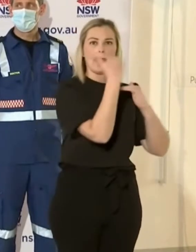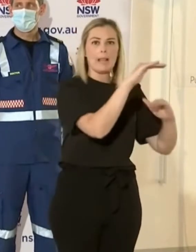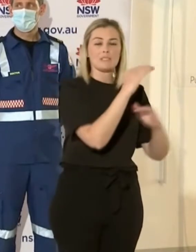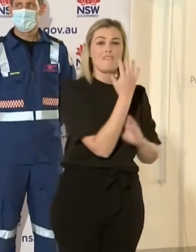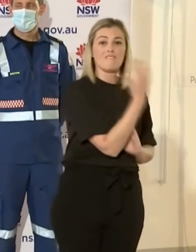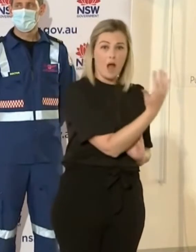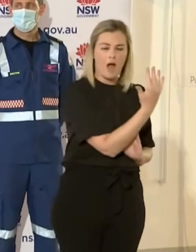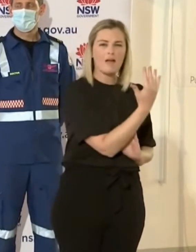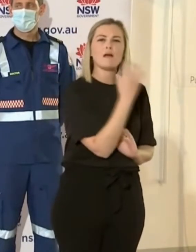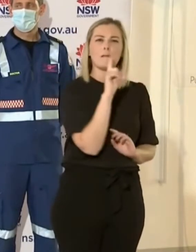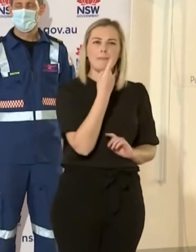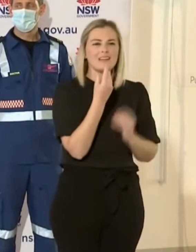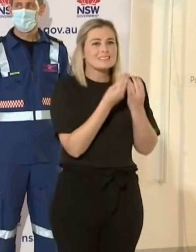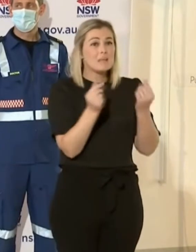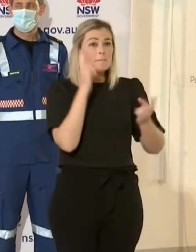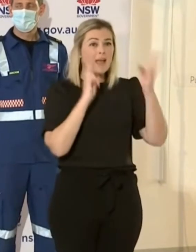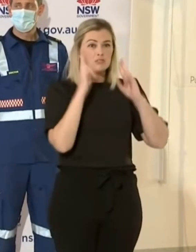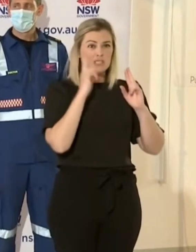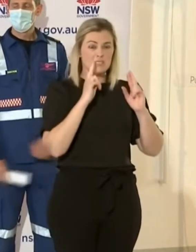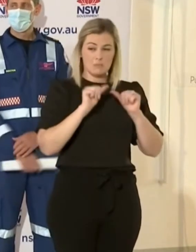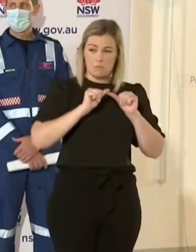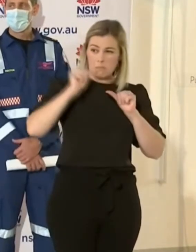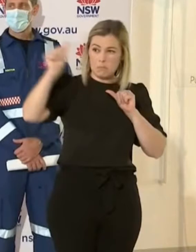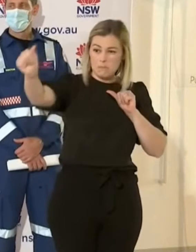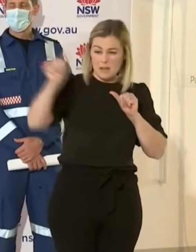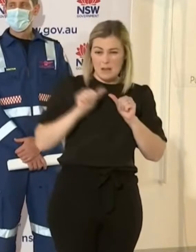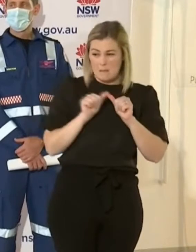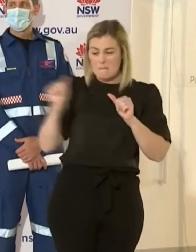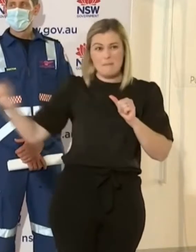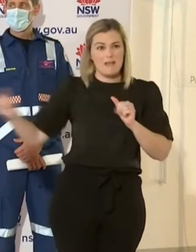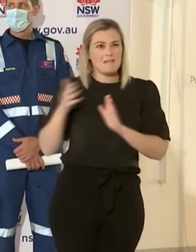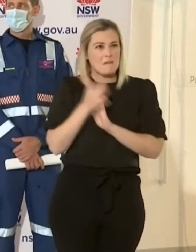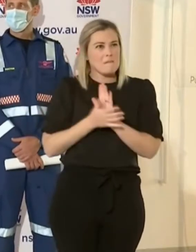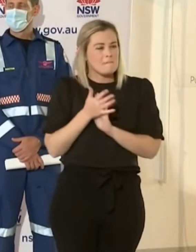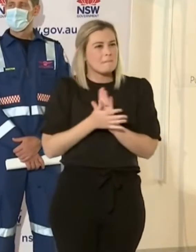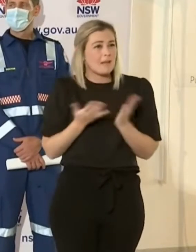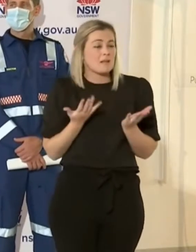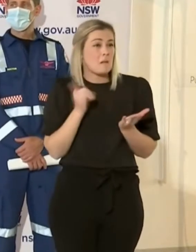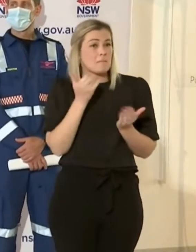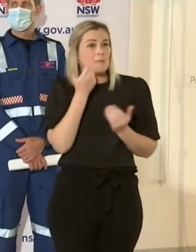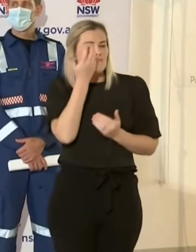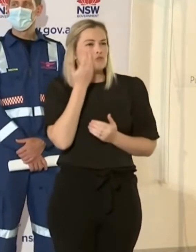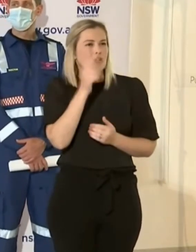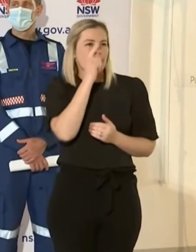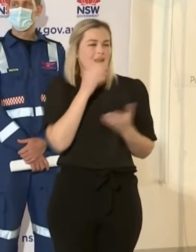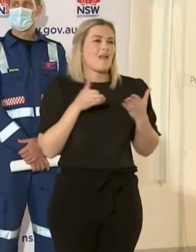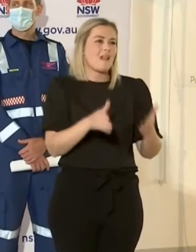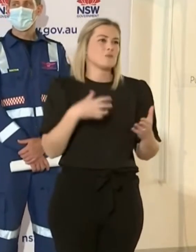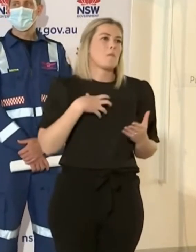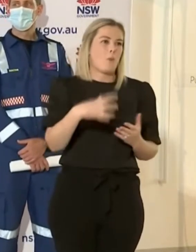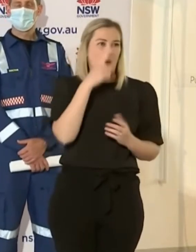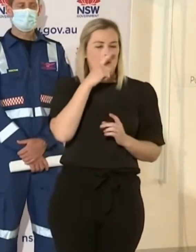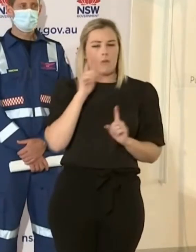large premises. And it may well be that we can, as we move forward and get more people vaccinated, actually make that a much more flexible